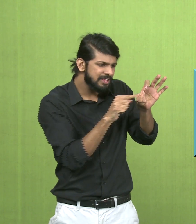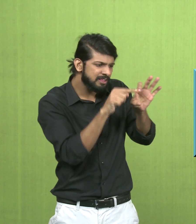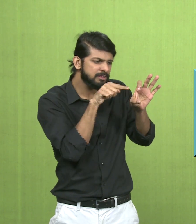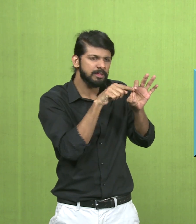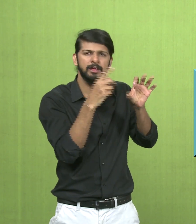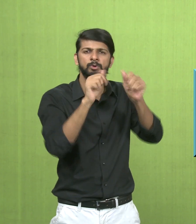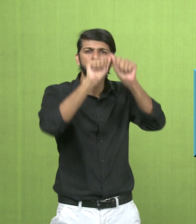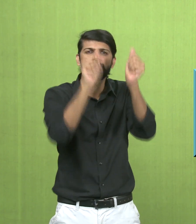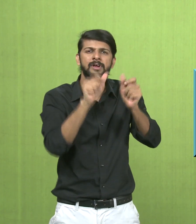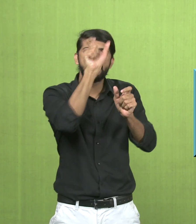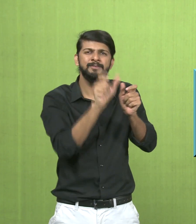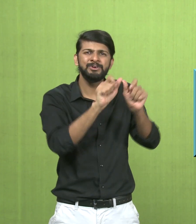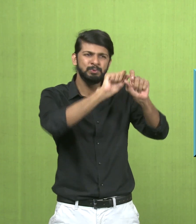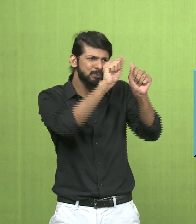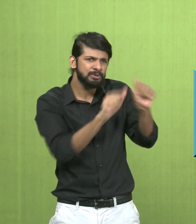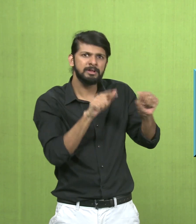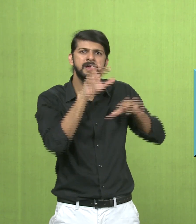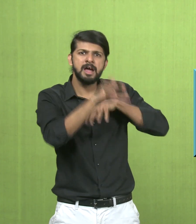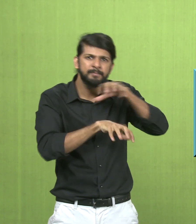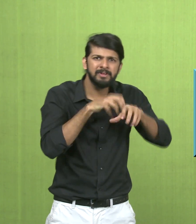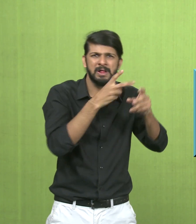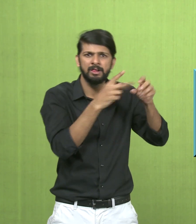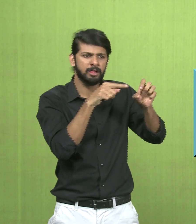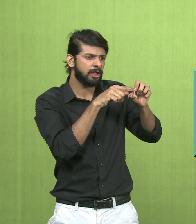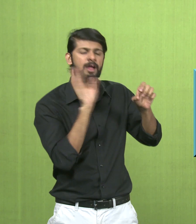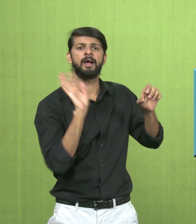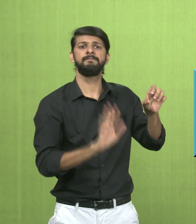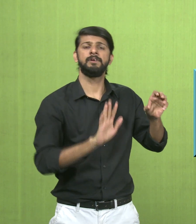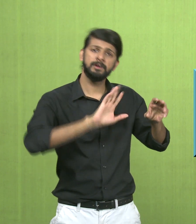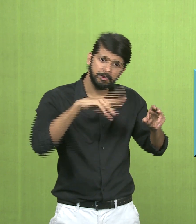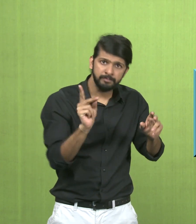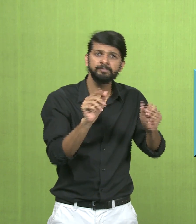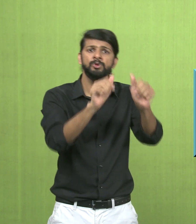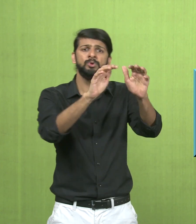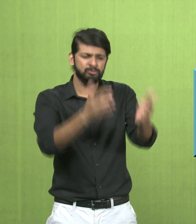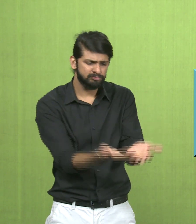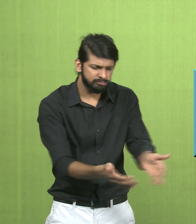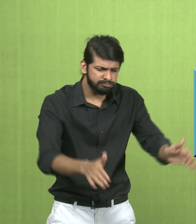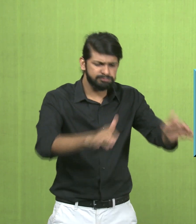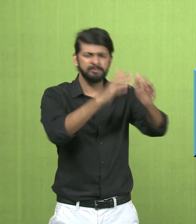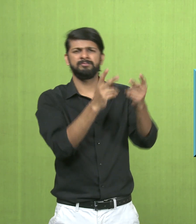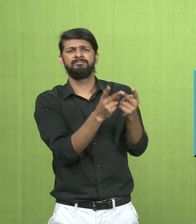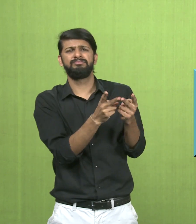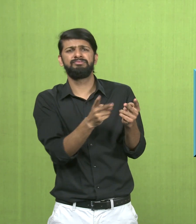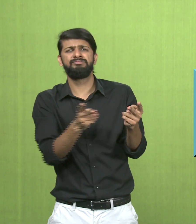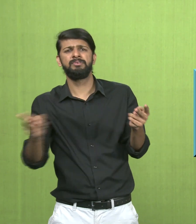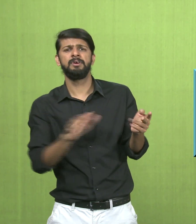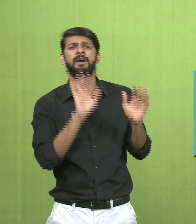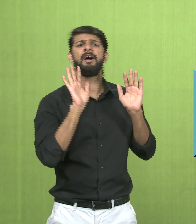pots, seals and stamps, jars, toys,